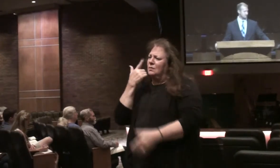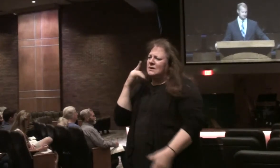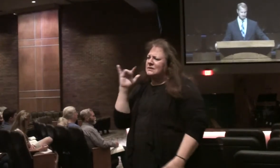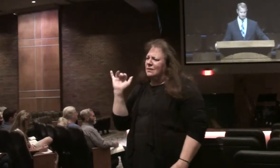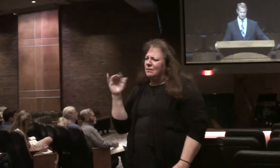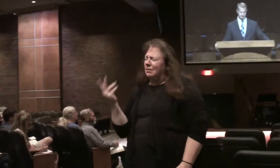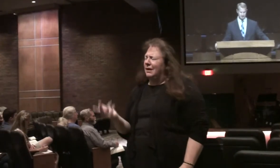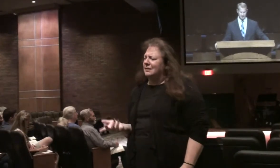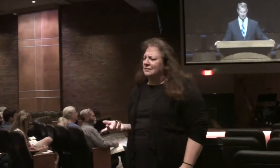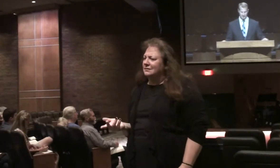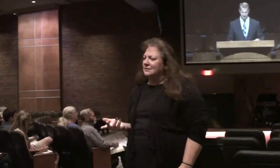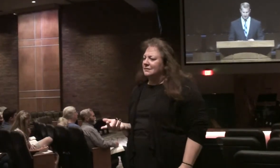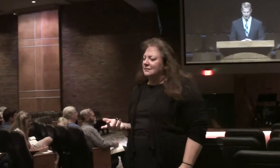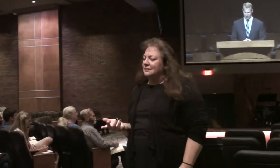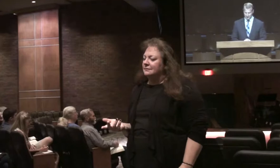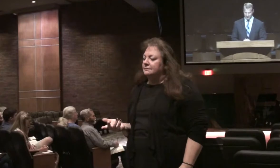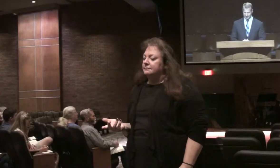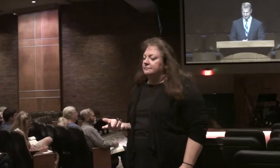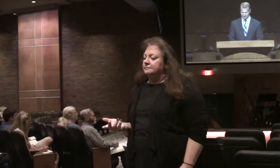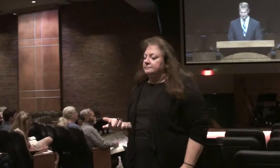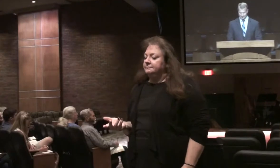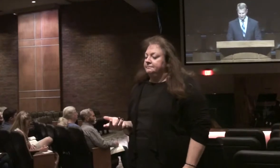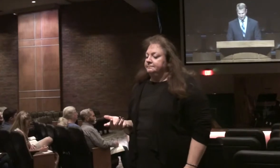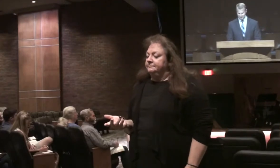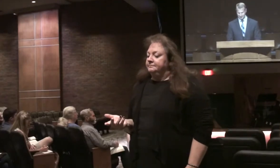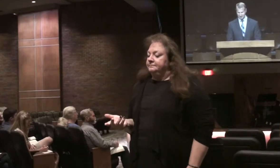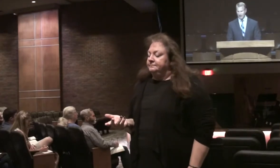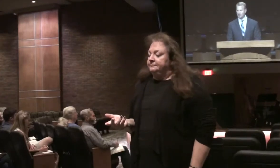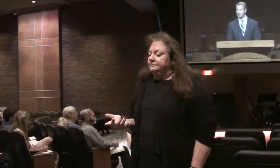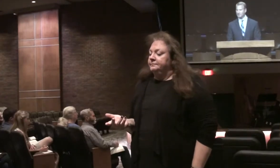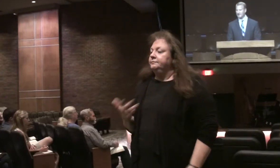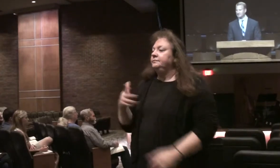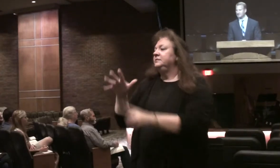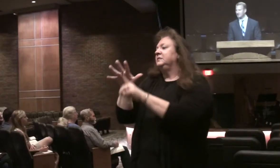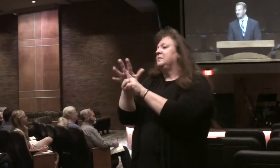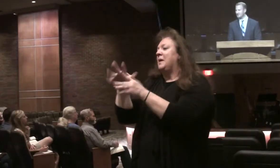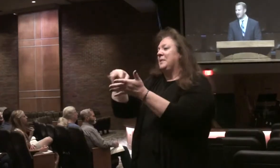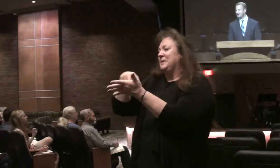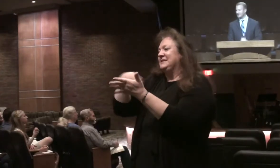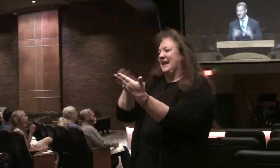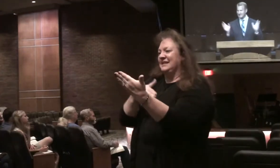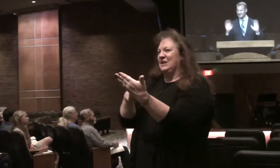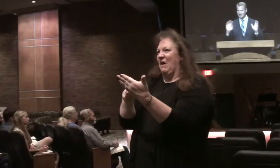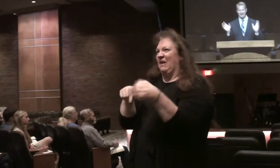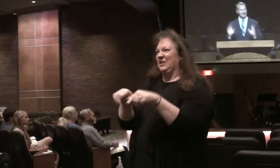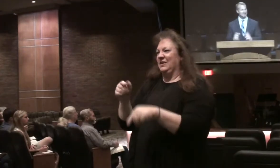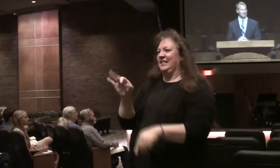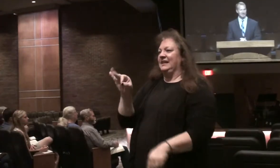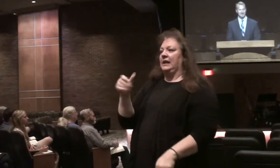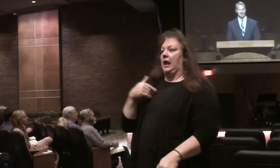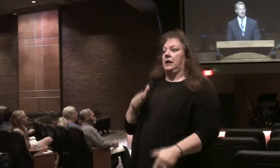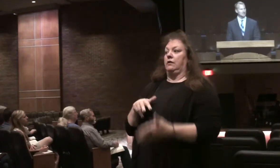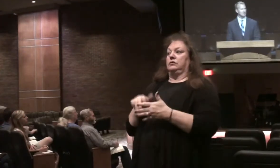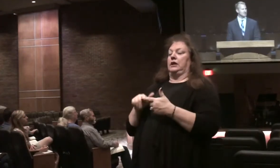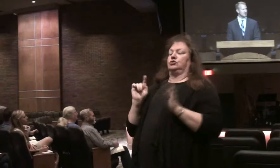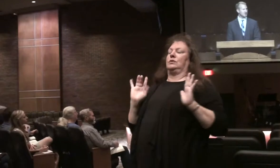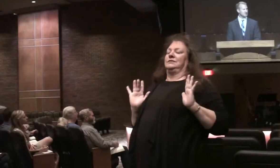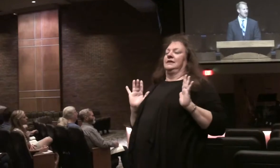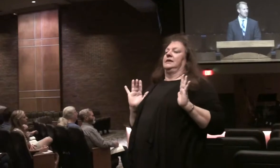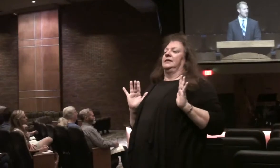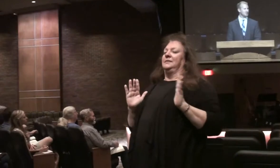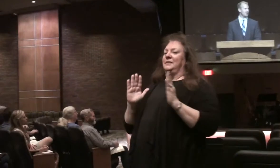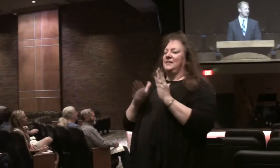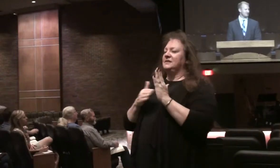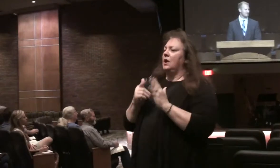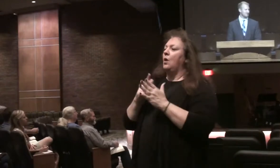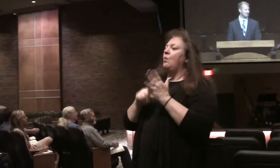like? Now there's a popular dance song in the 90s, I didn't ever dance to it, but the song